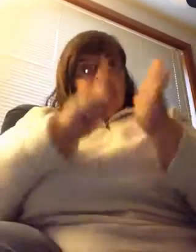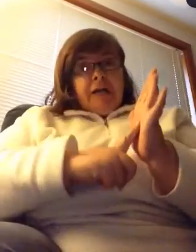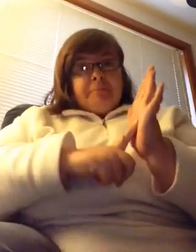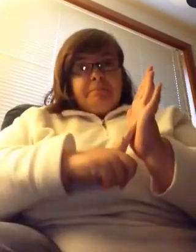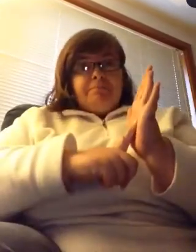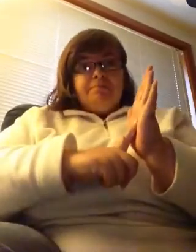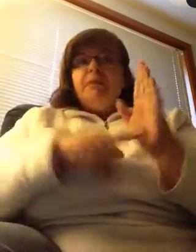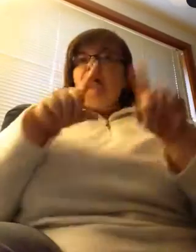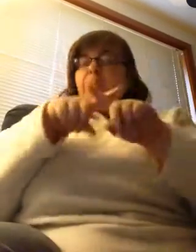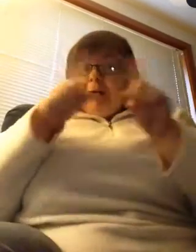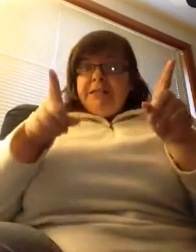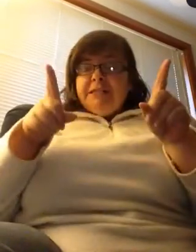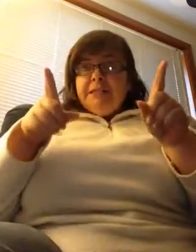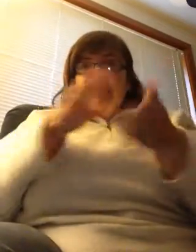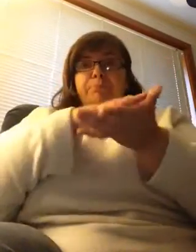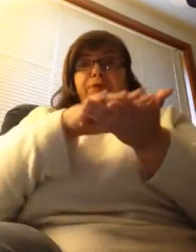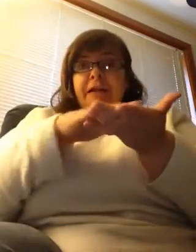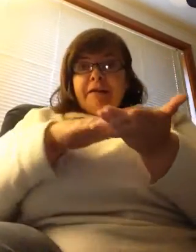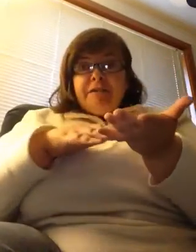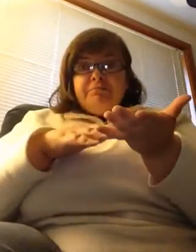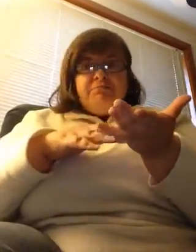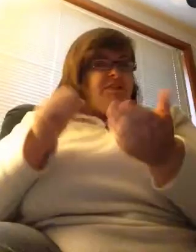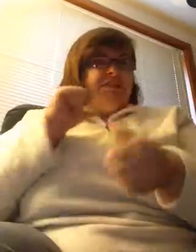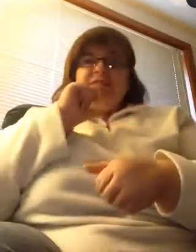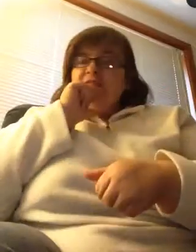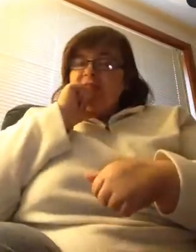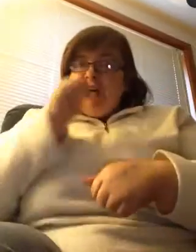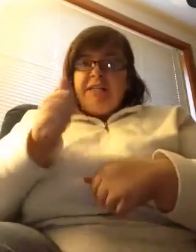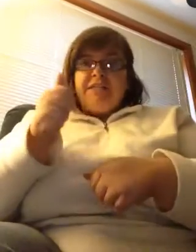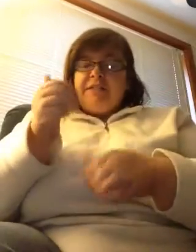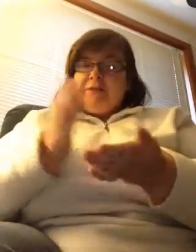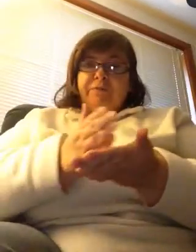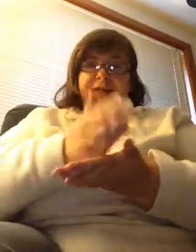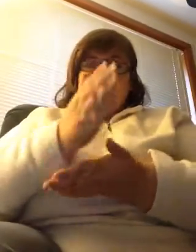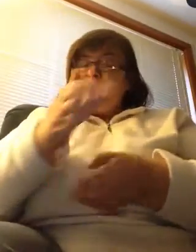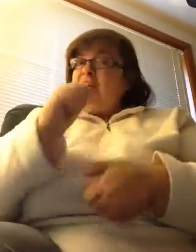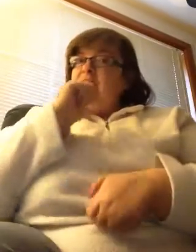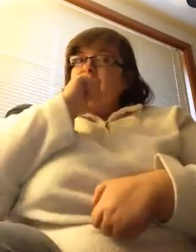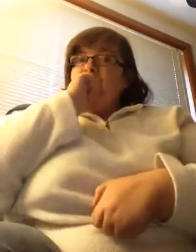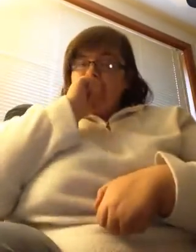law. But Braille is not a right.